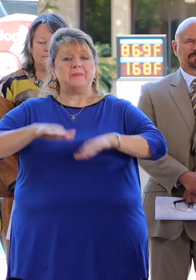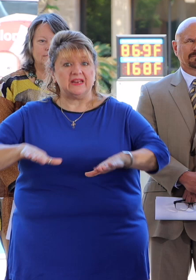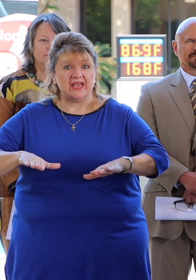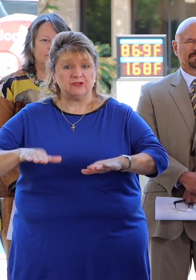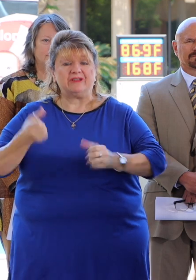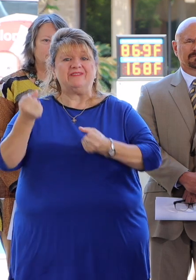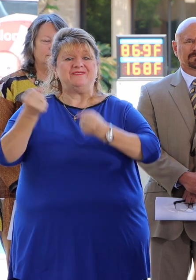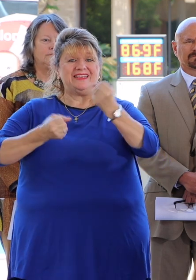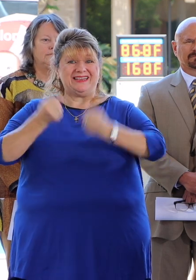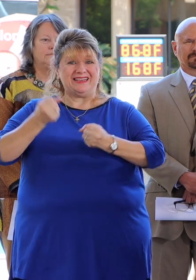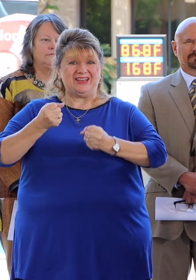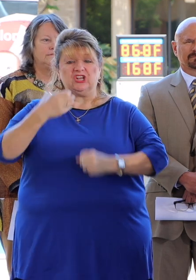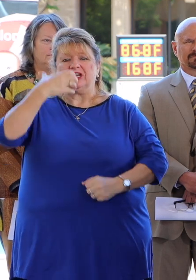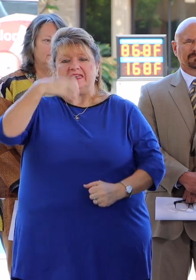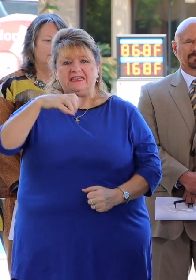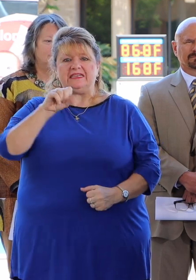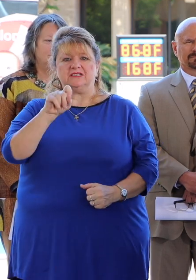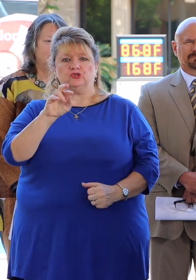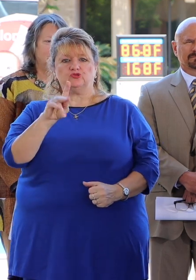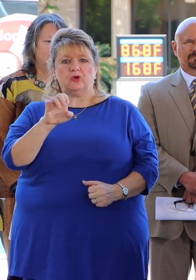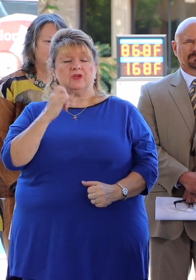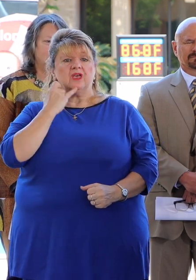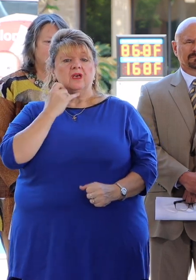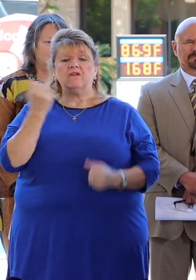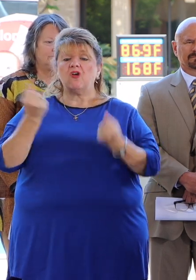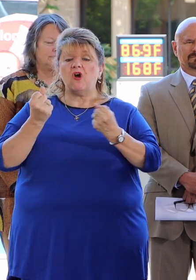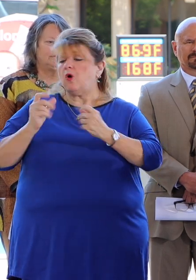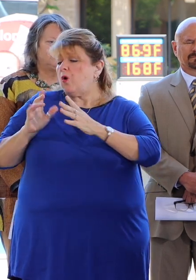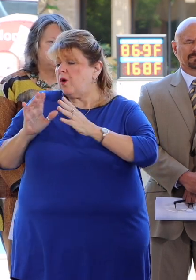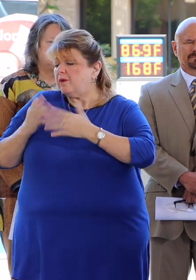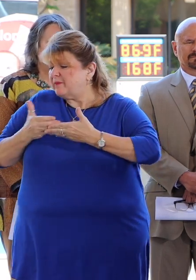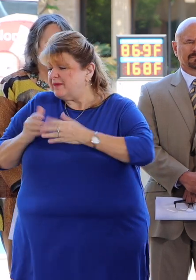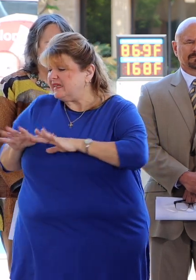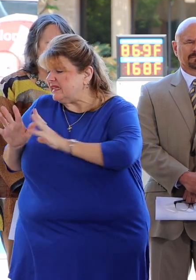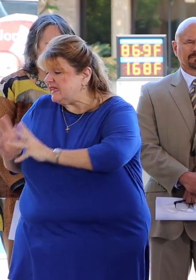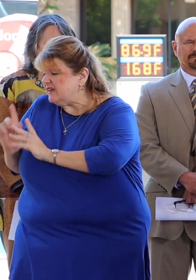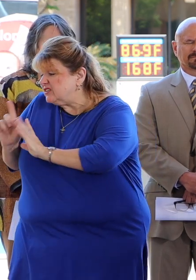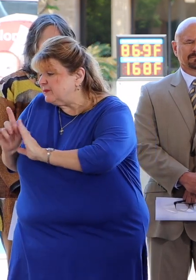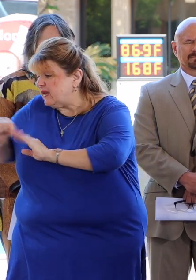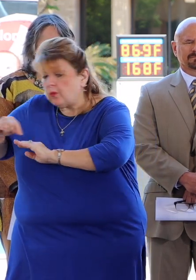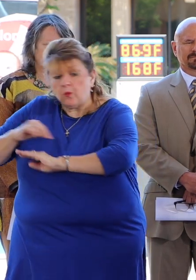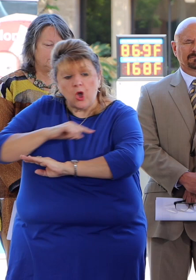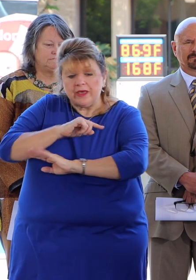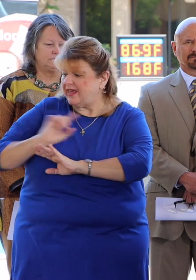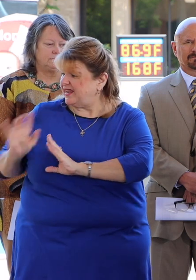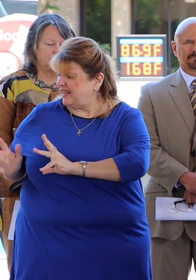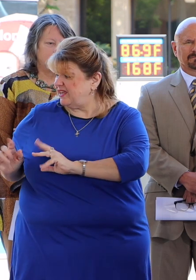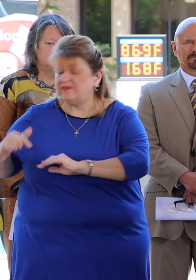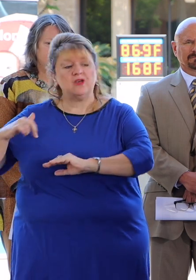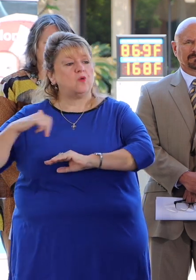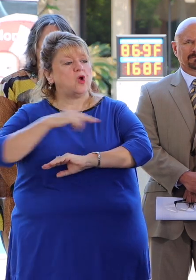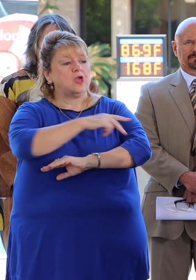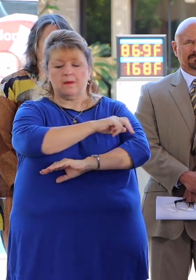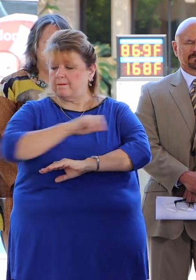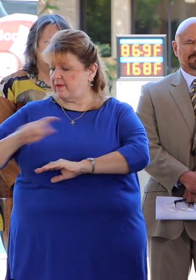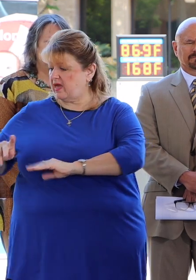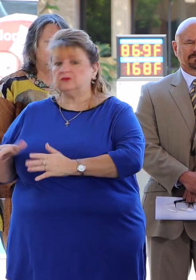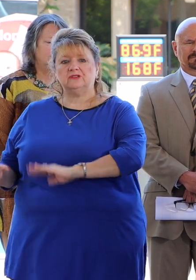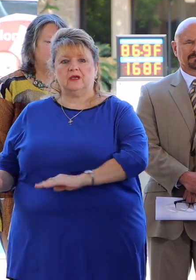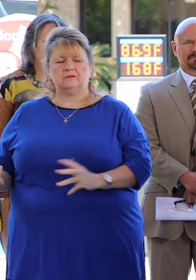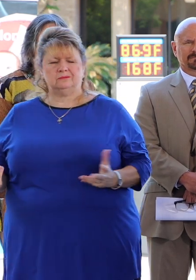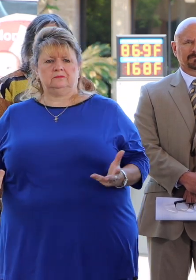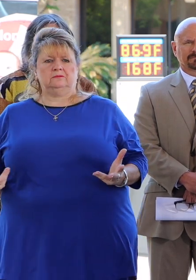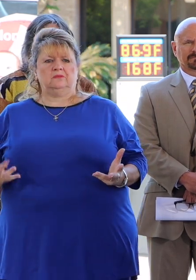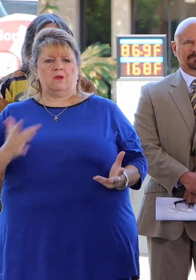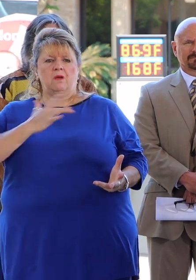what happens if you leave a child unattended in a car. It's a heartbreaking, totally heartbreaking issue, and we hope